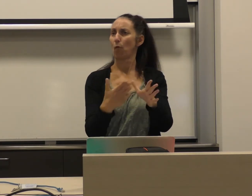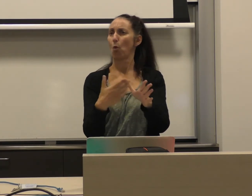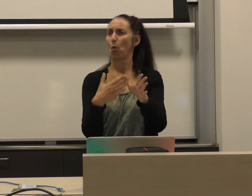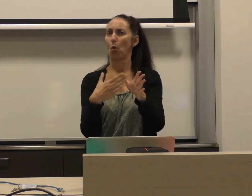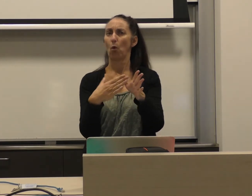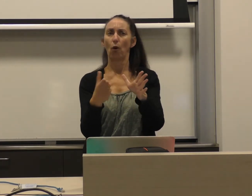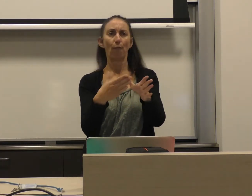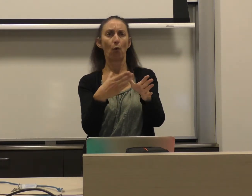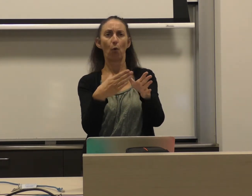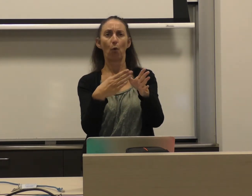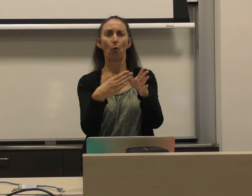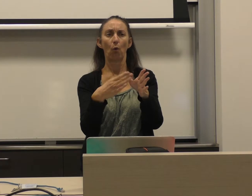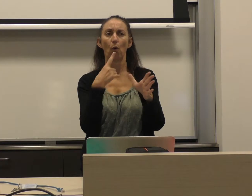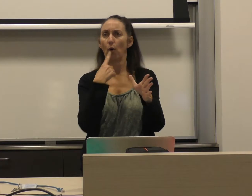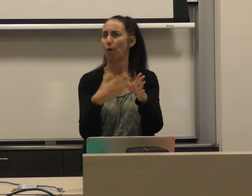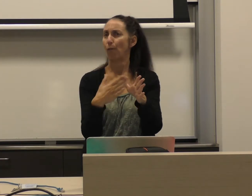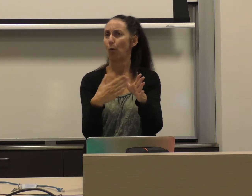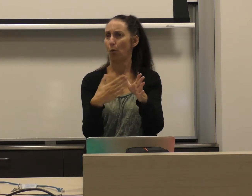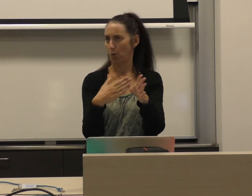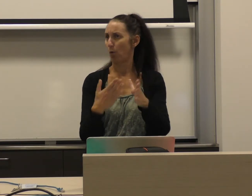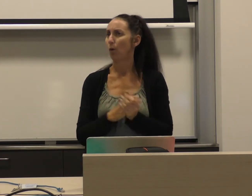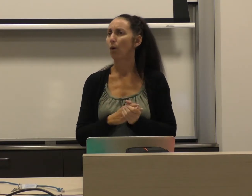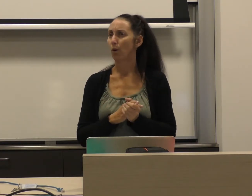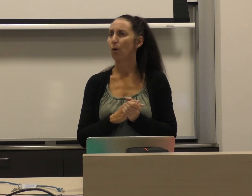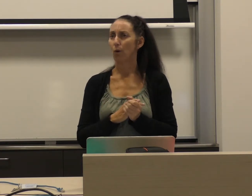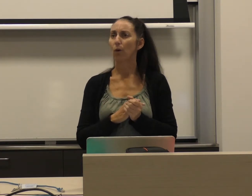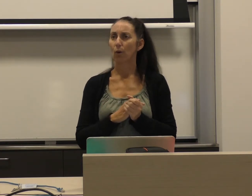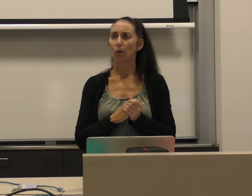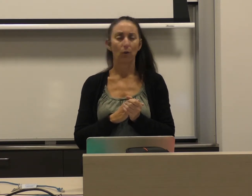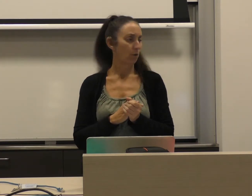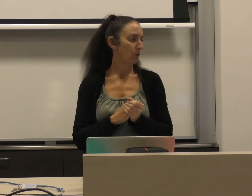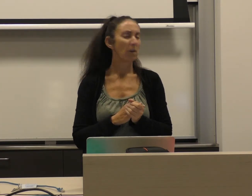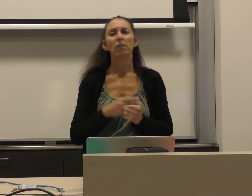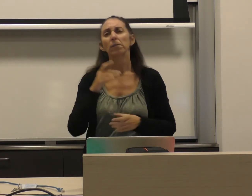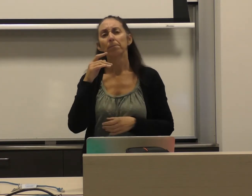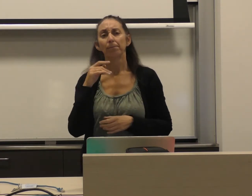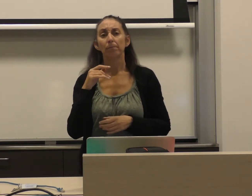The word depends is not used for this sign, for example.